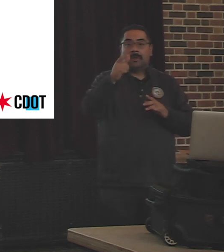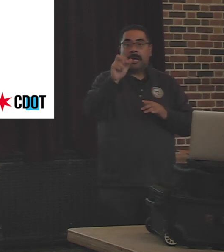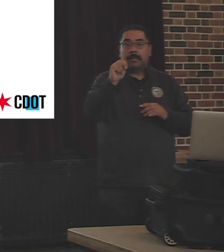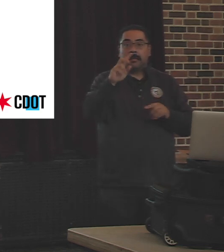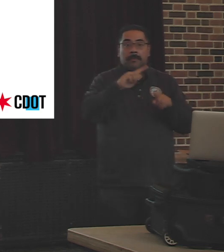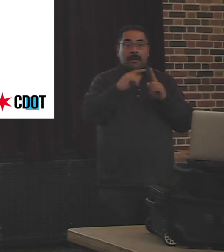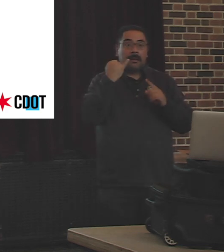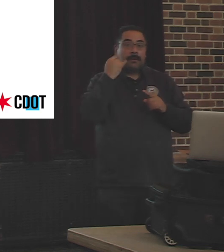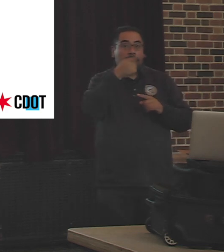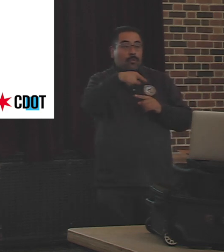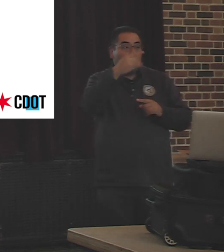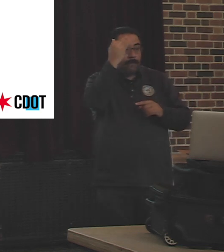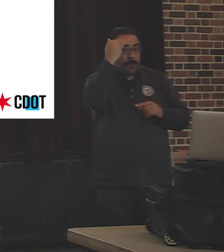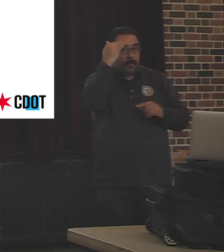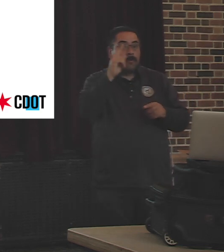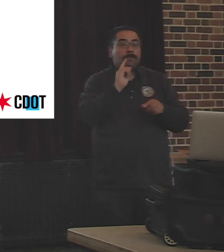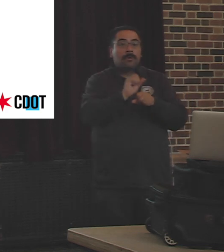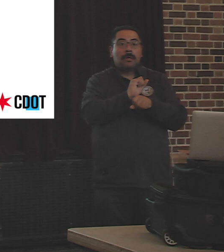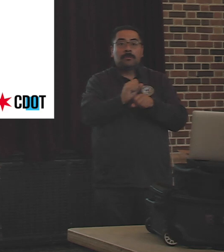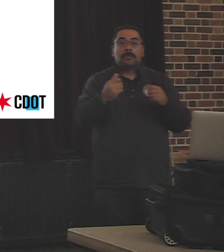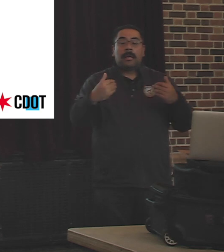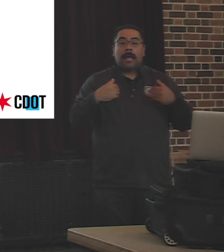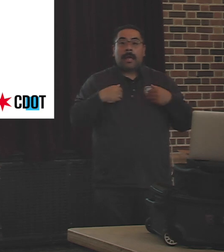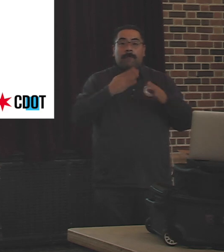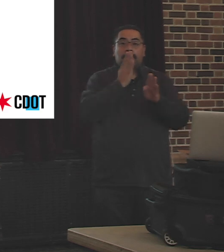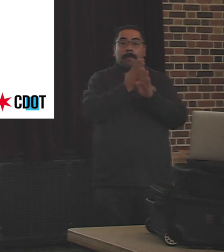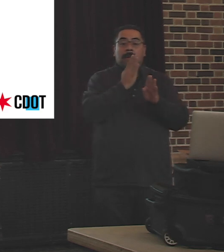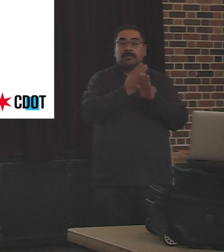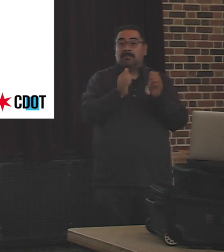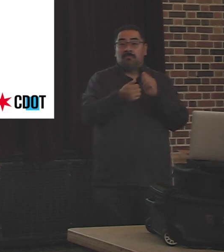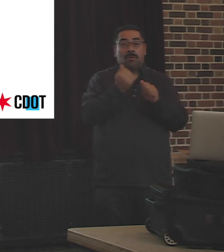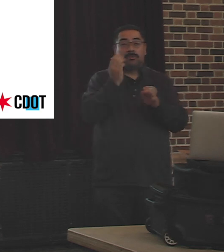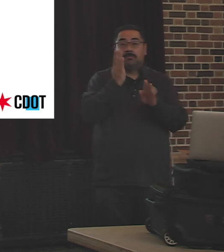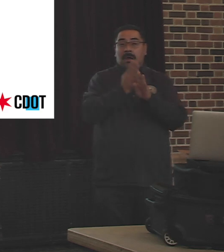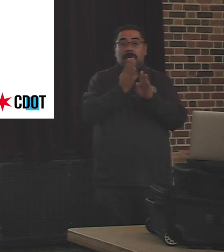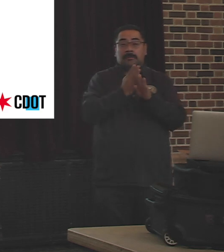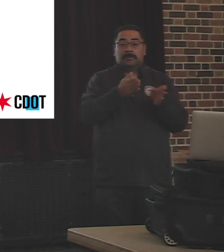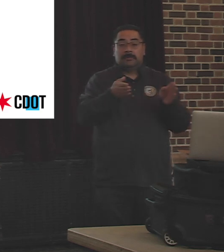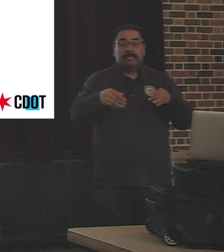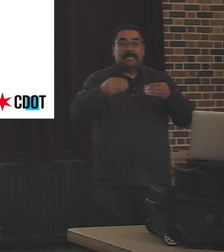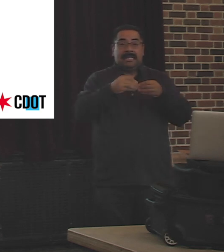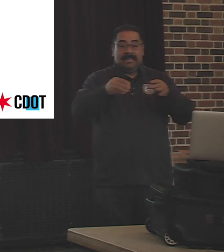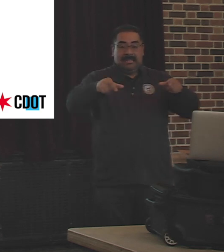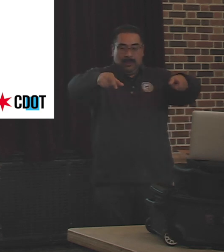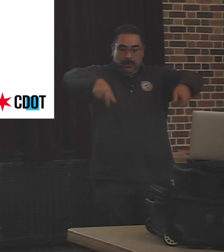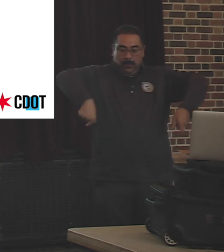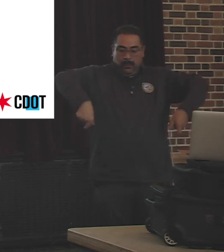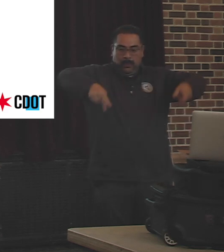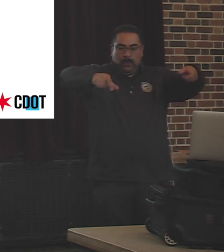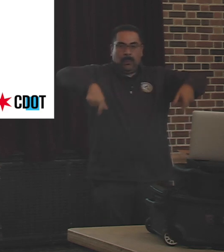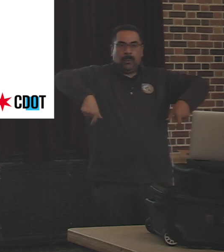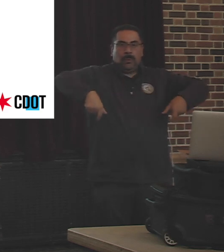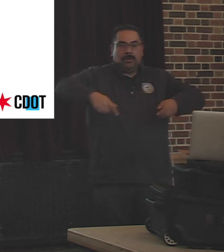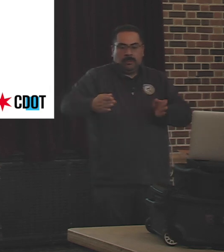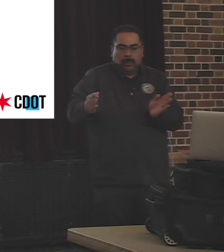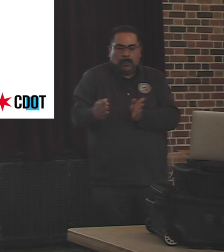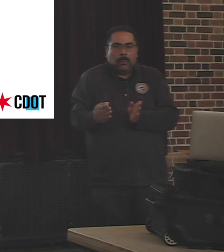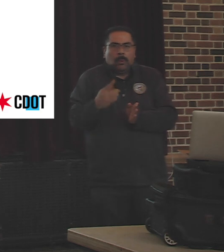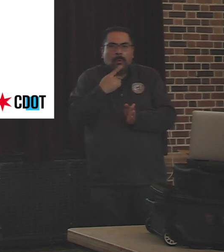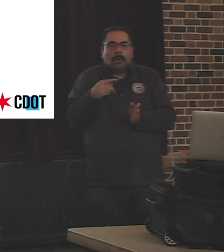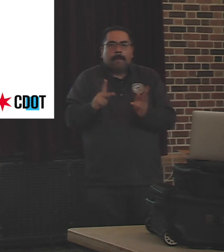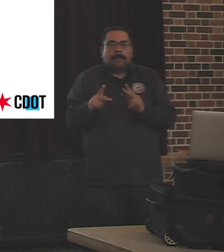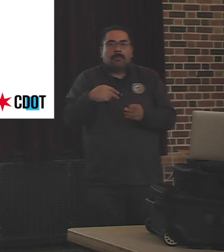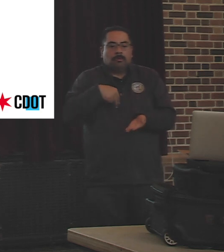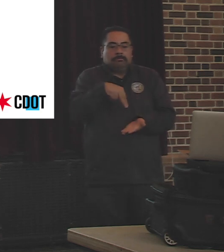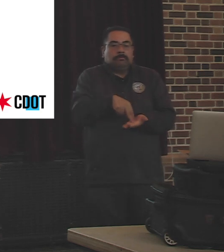Avenue, you actually have the bus stops, most of the bus stops sitting on the median, and the median is like 2 feet wide. So people